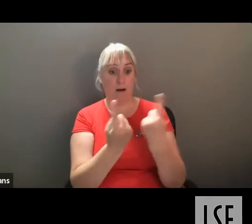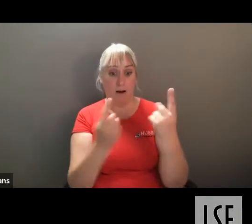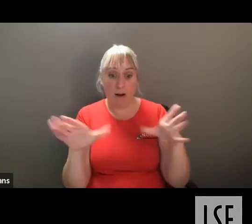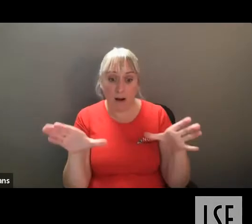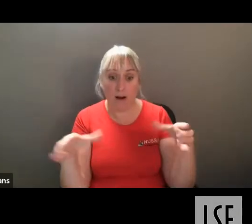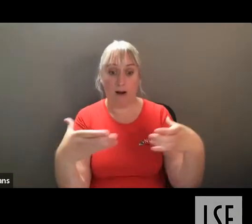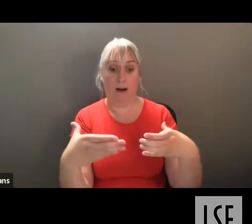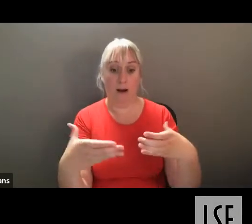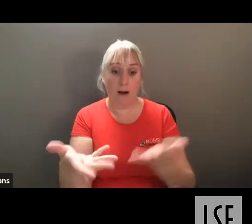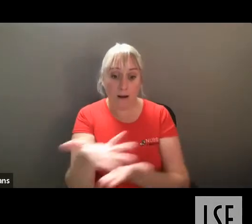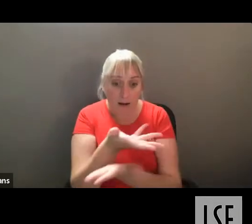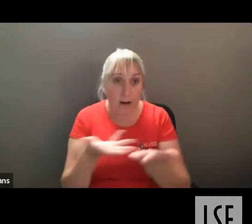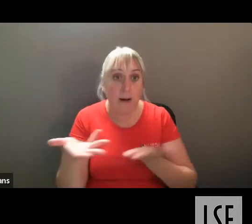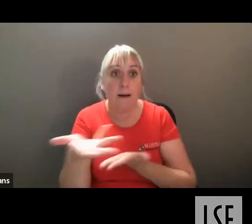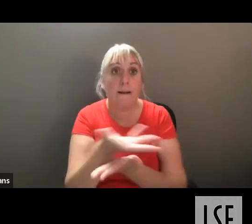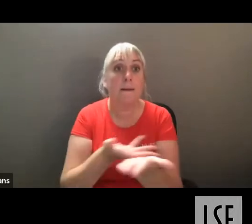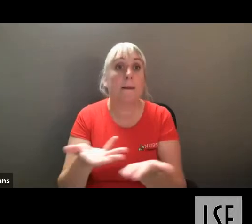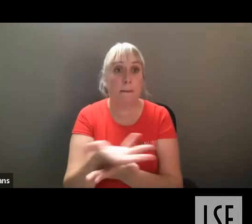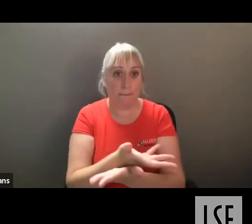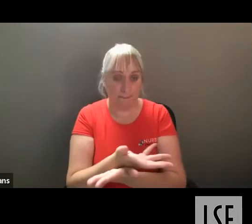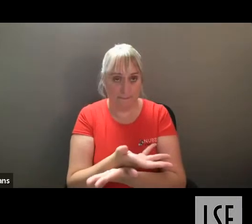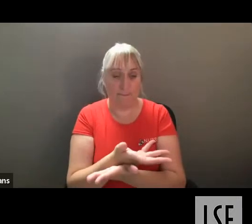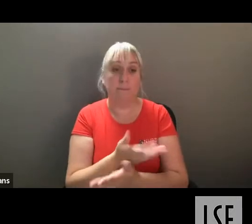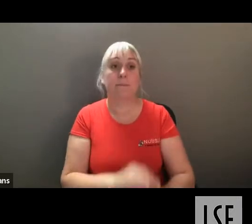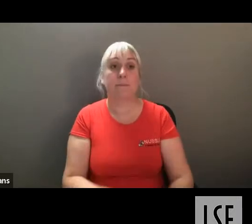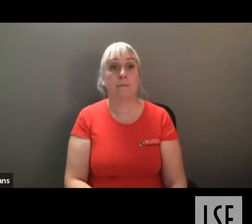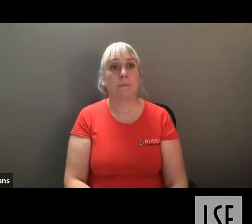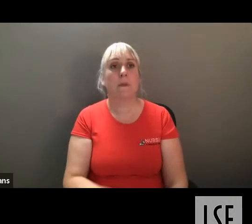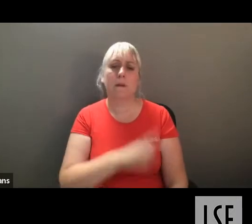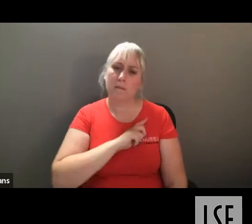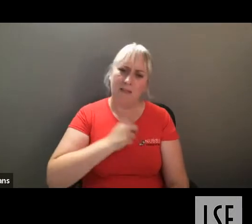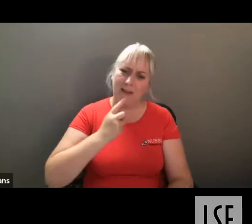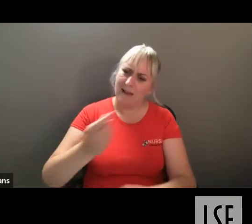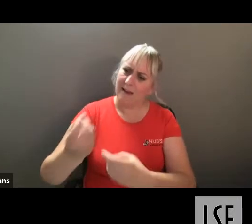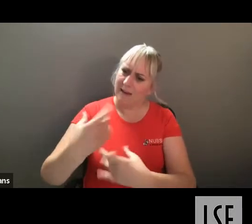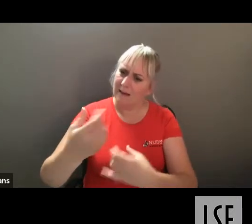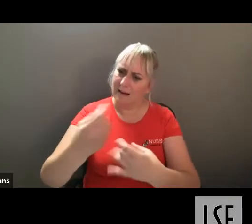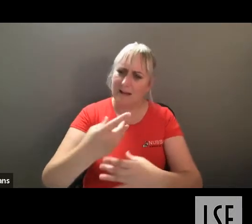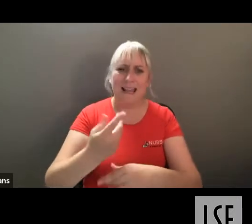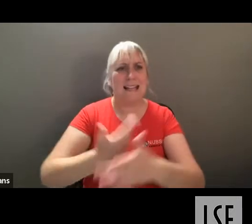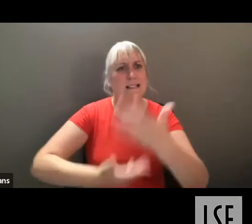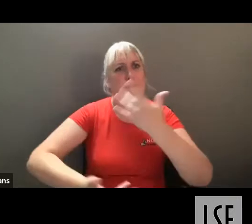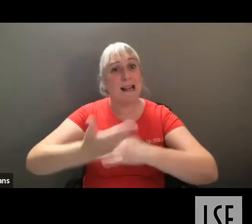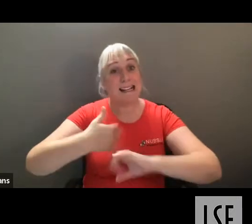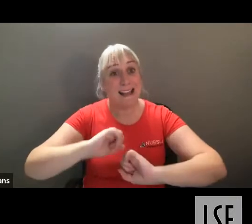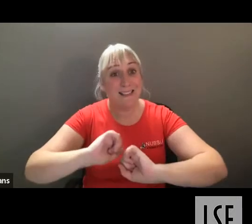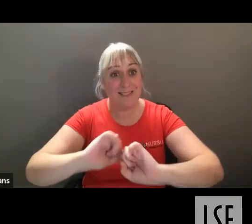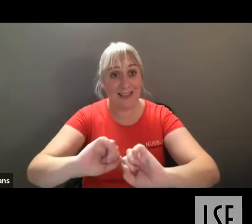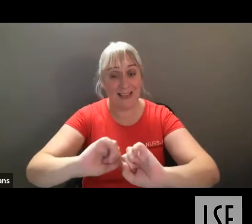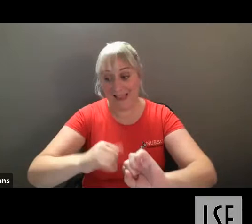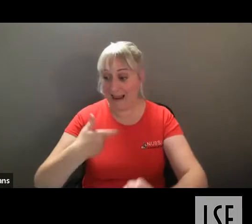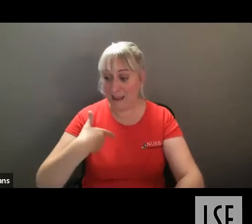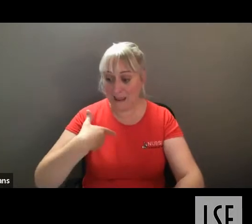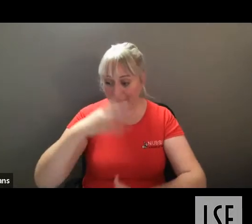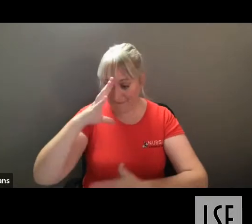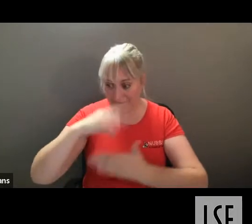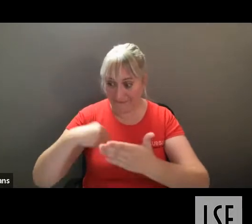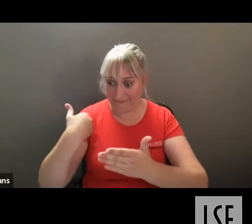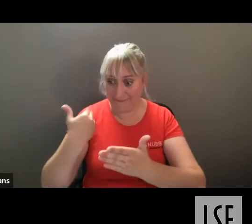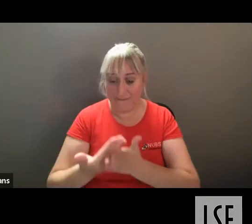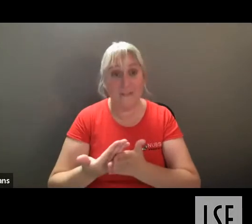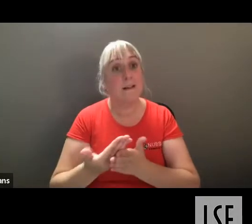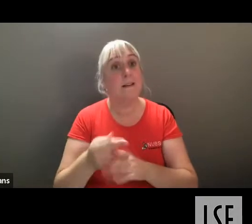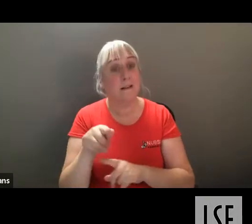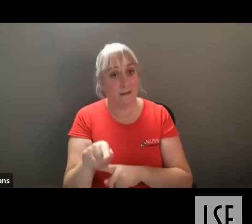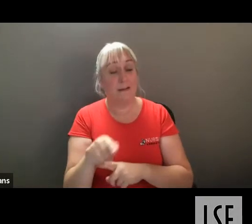City Council offices to discuss their lived experience and their criticism of the system. And they came up with a